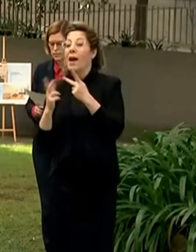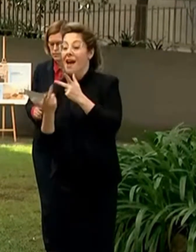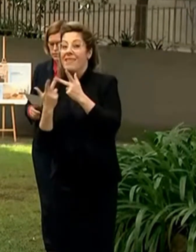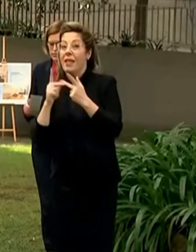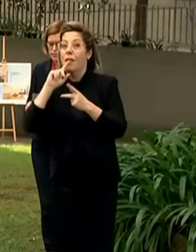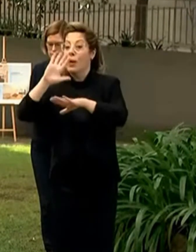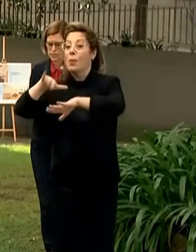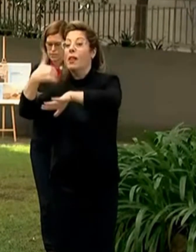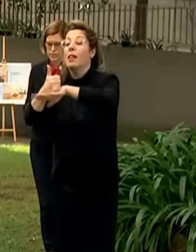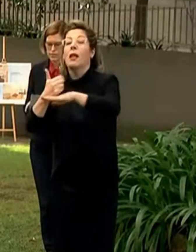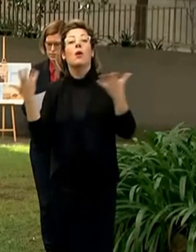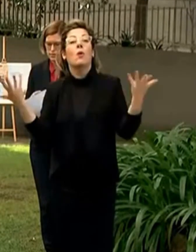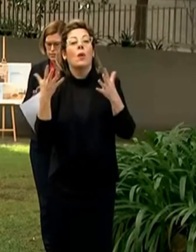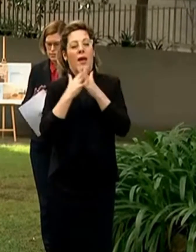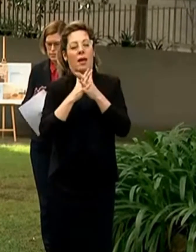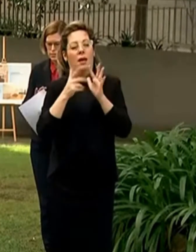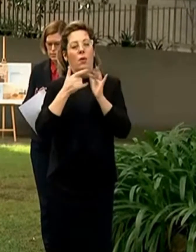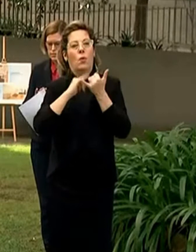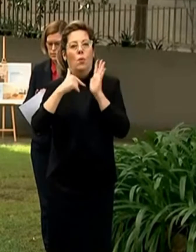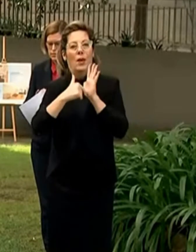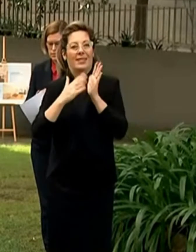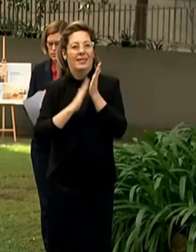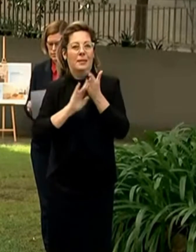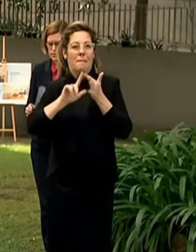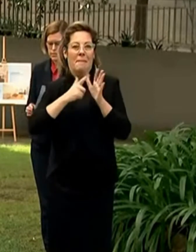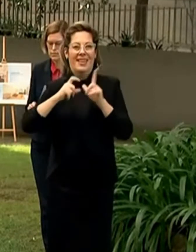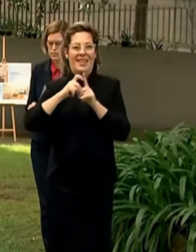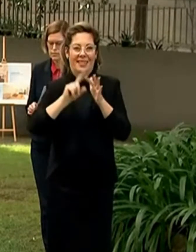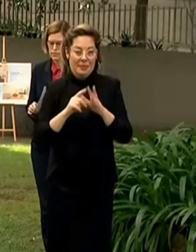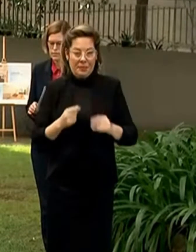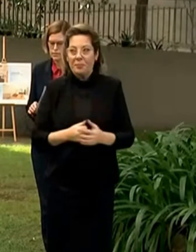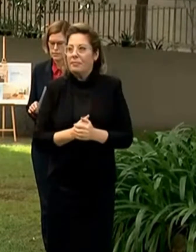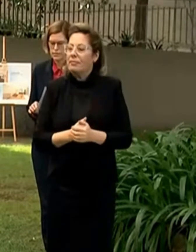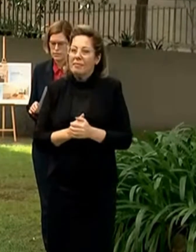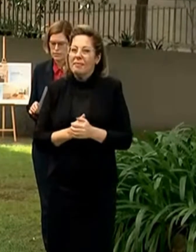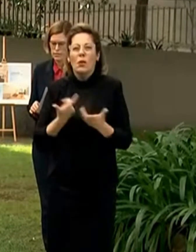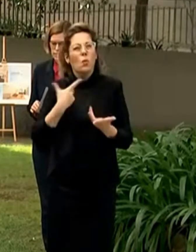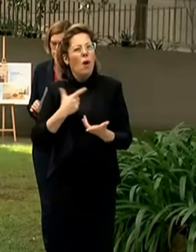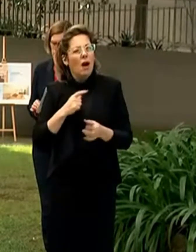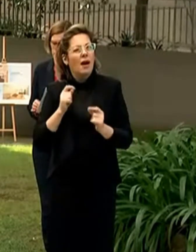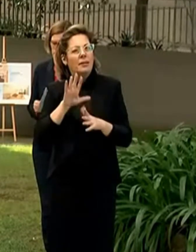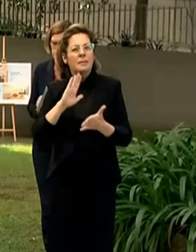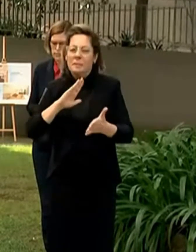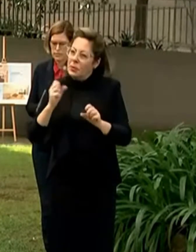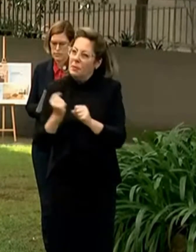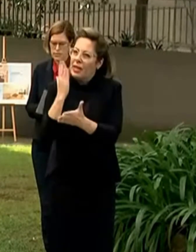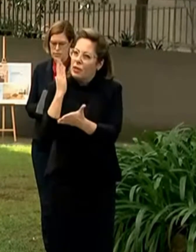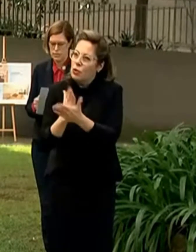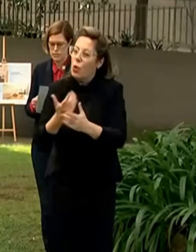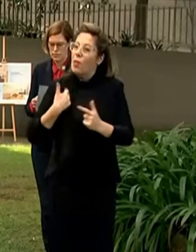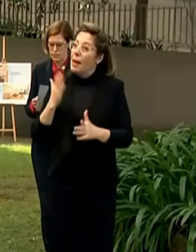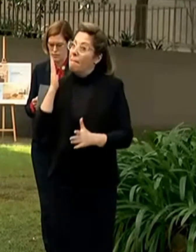Westmead. This is about making sure that mothers and their families have access to the care that they